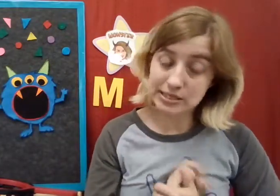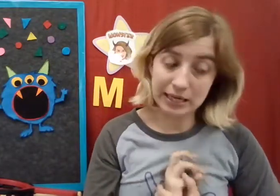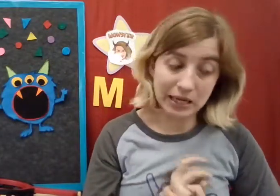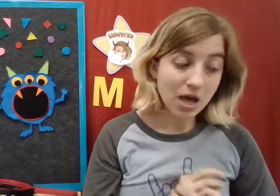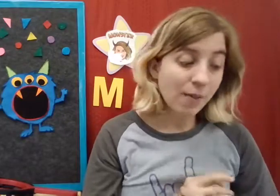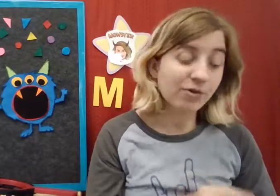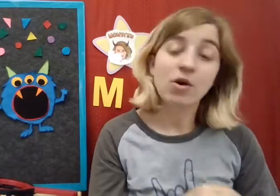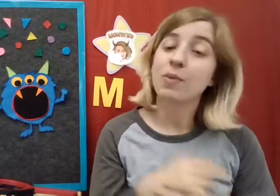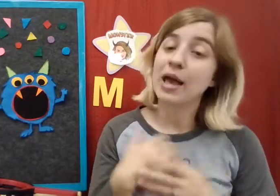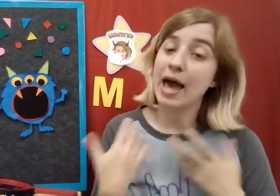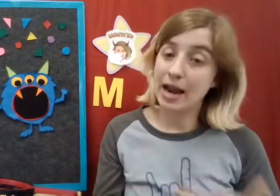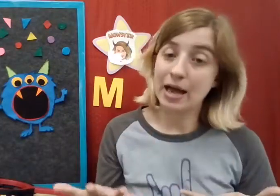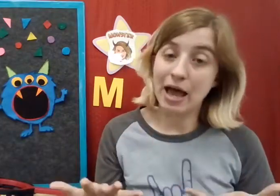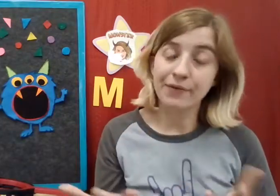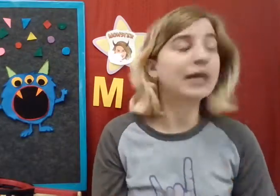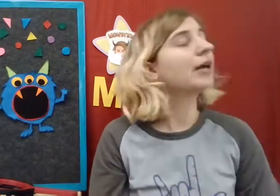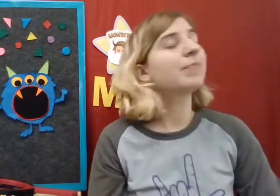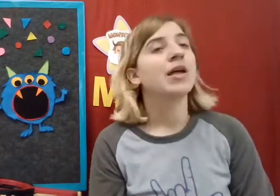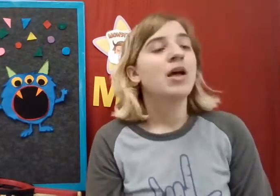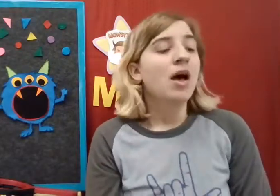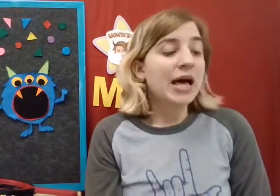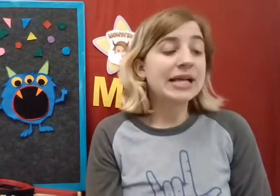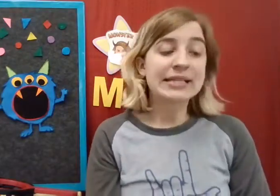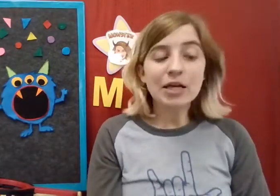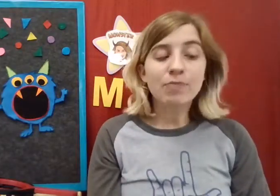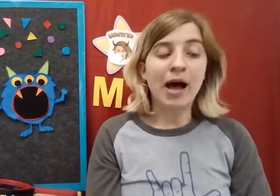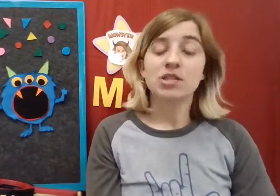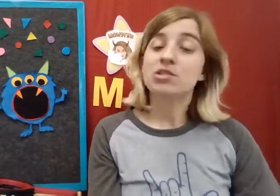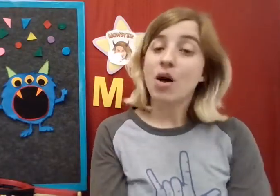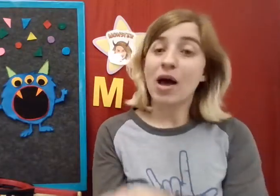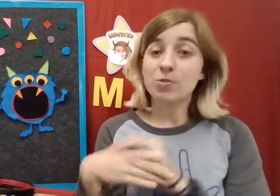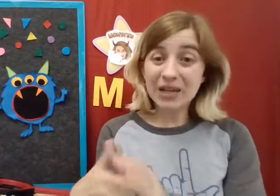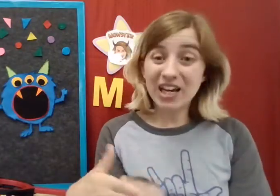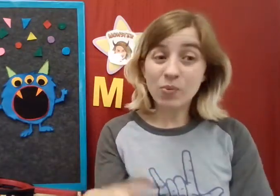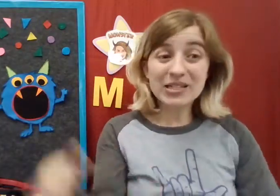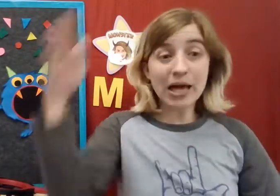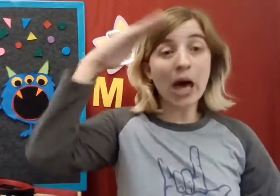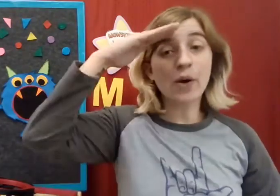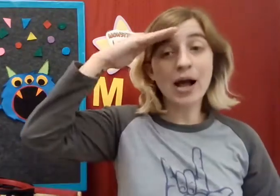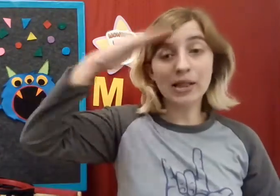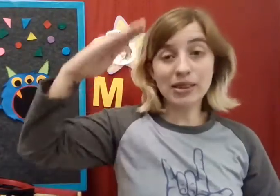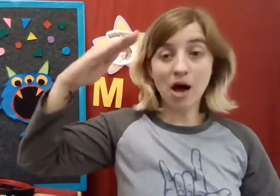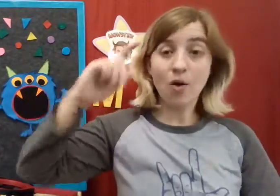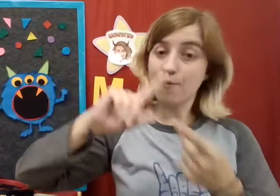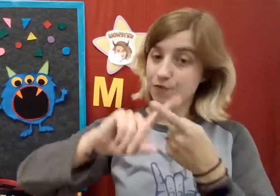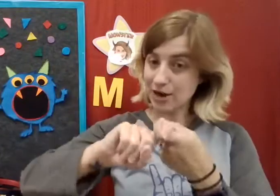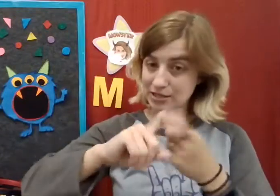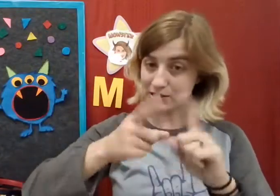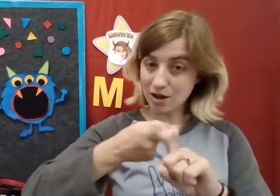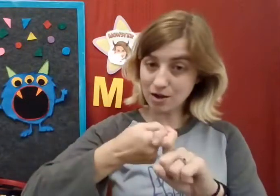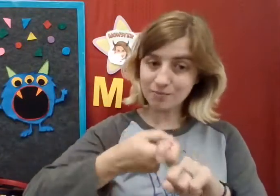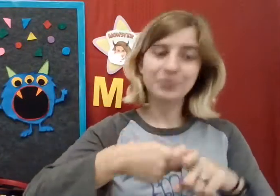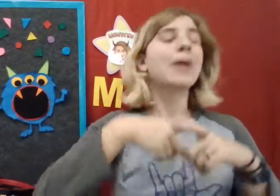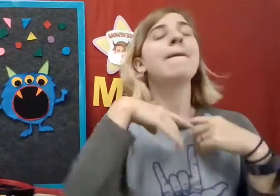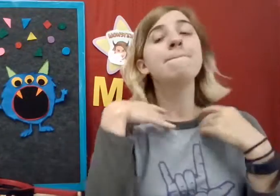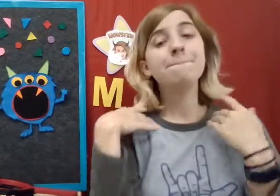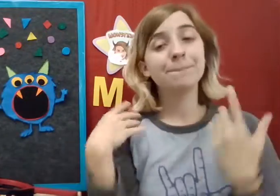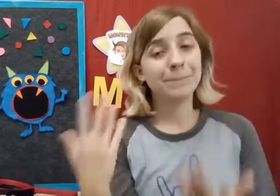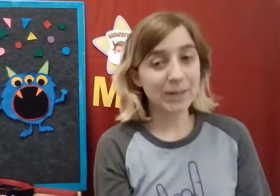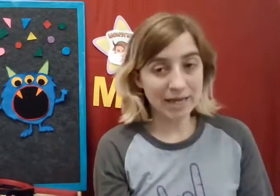sing before we head on out here and say goodbye. So, at the beginning, we sang our Hello Friend song, but now